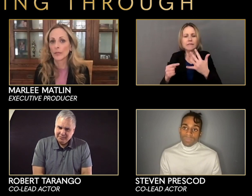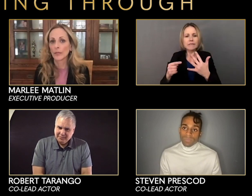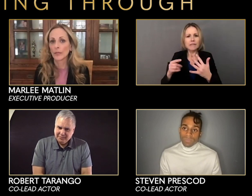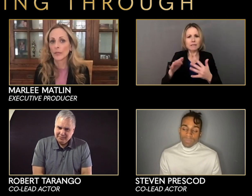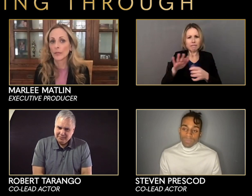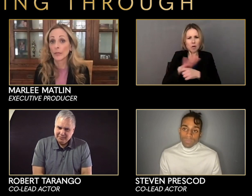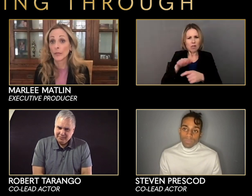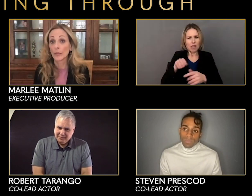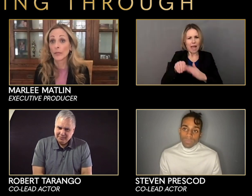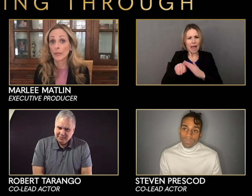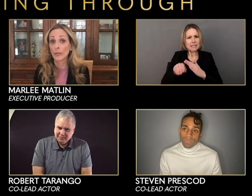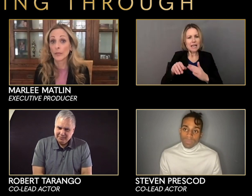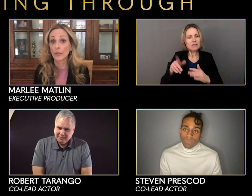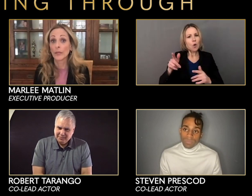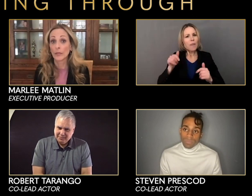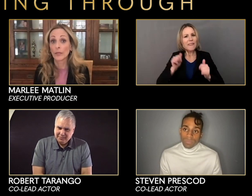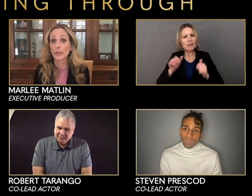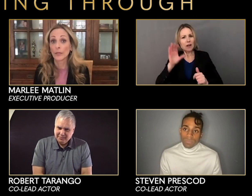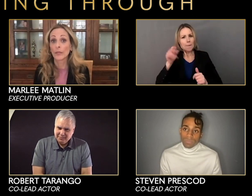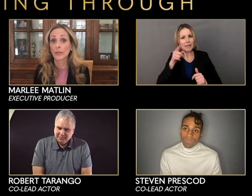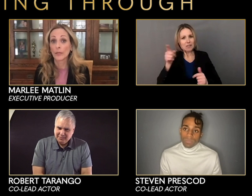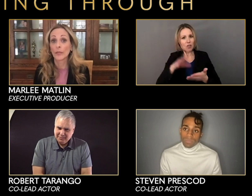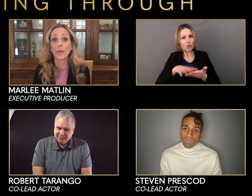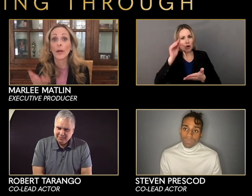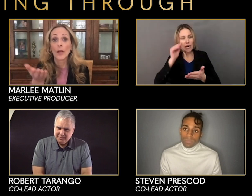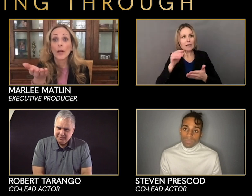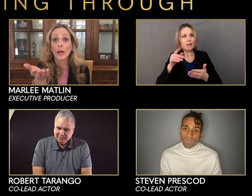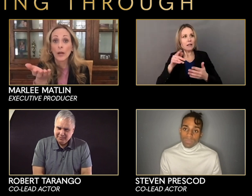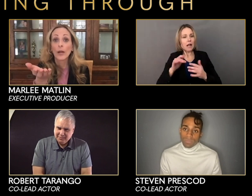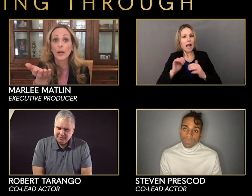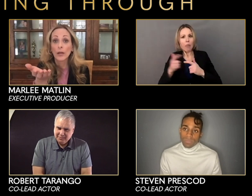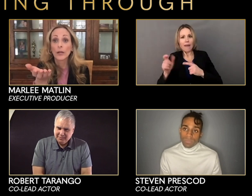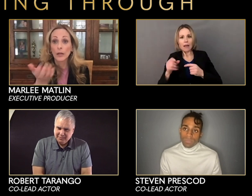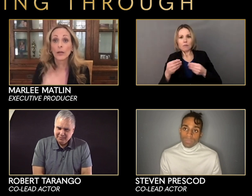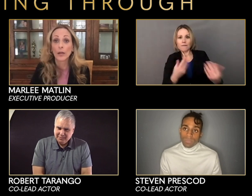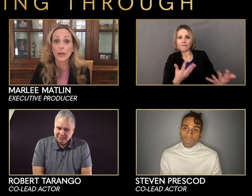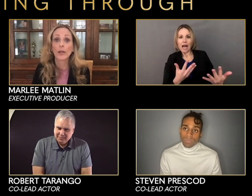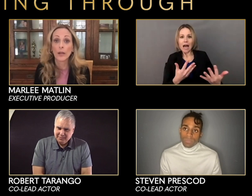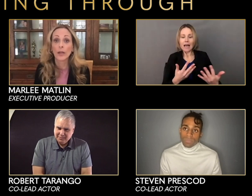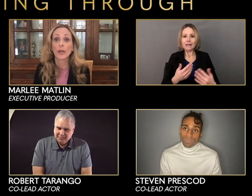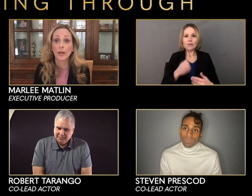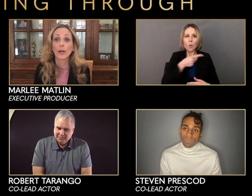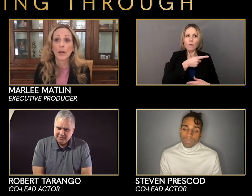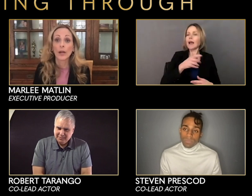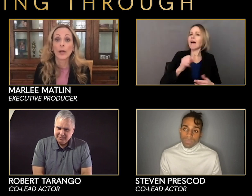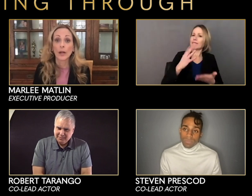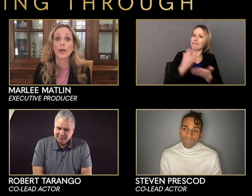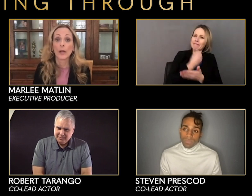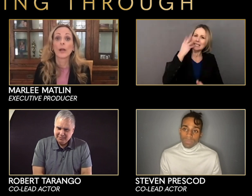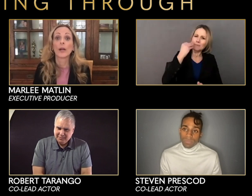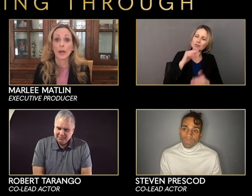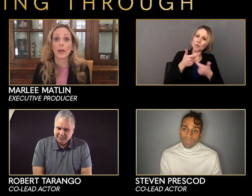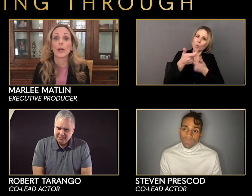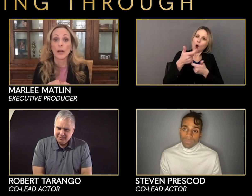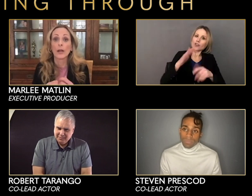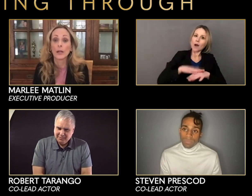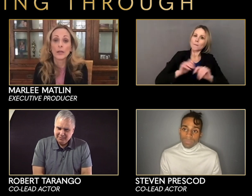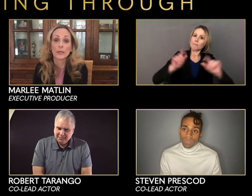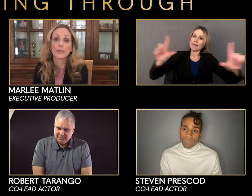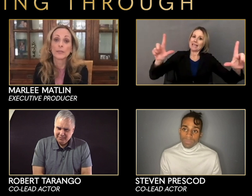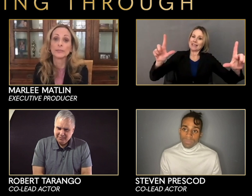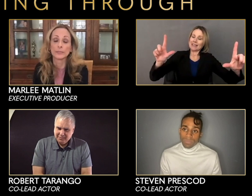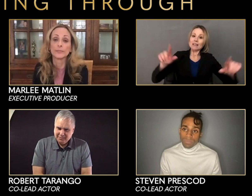experience of seeing things on a big screen. And it's like what they do at the opera, right? Because they have